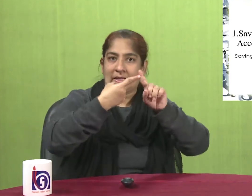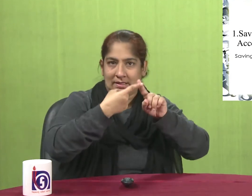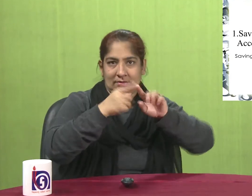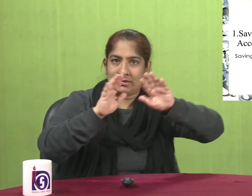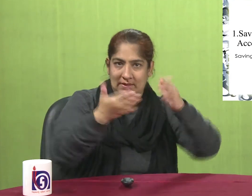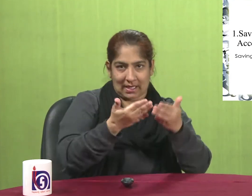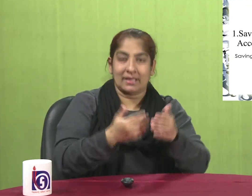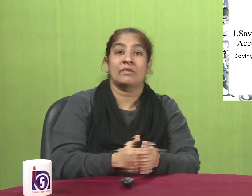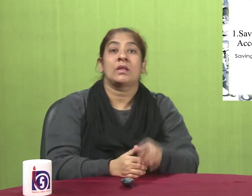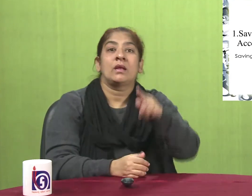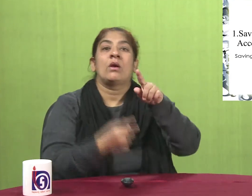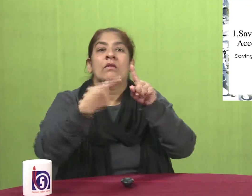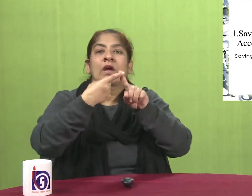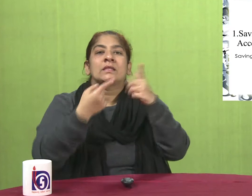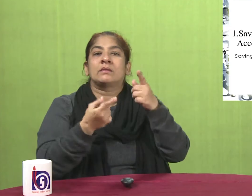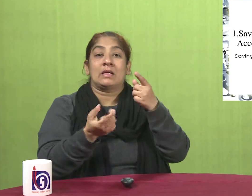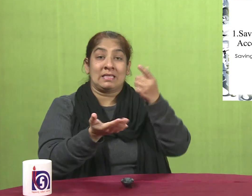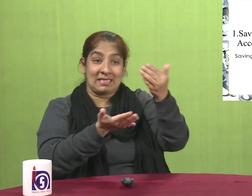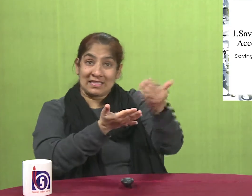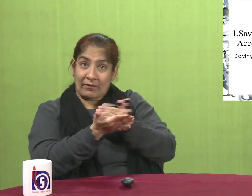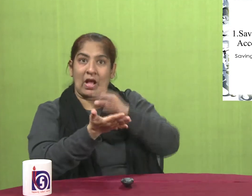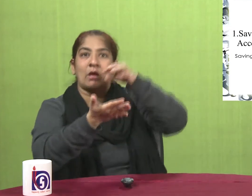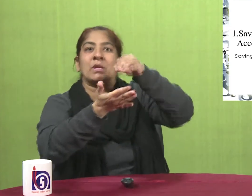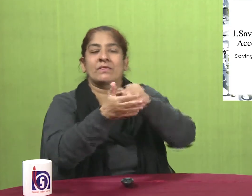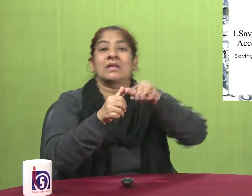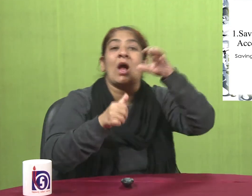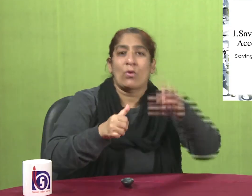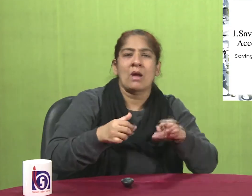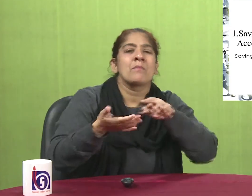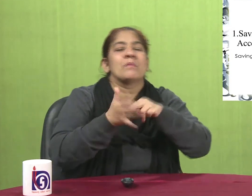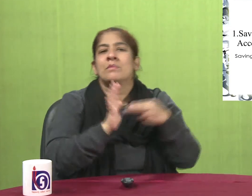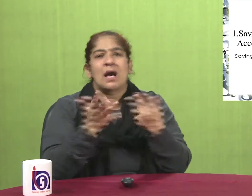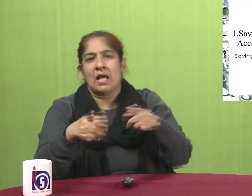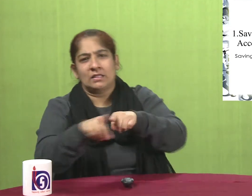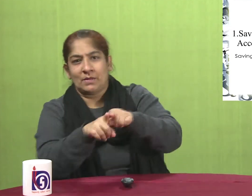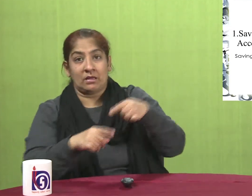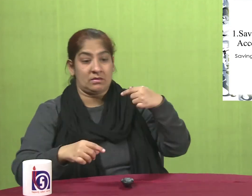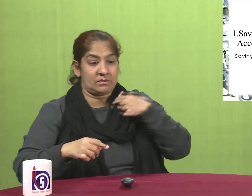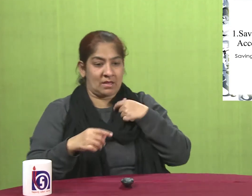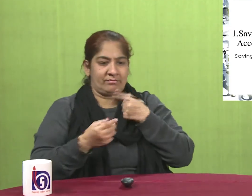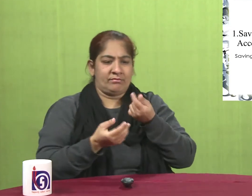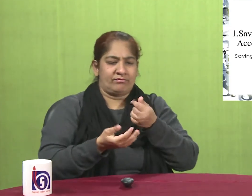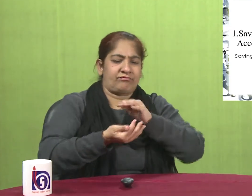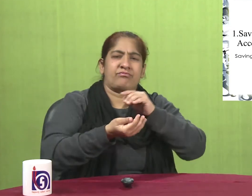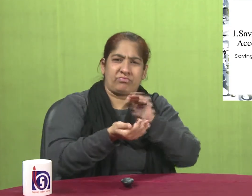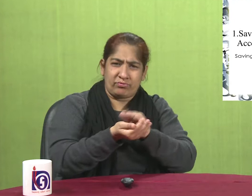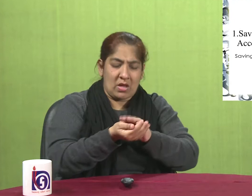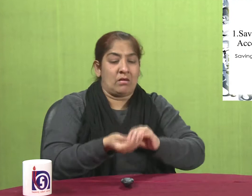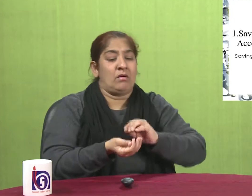deposit account, where you can save up your money. So,